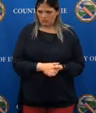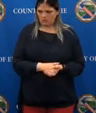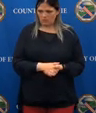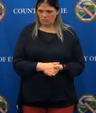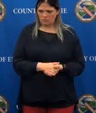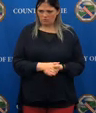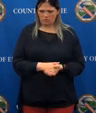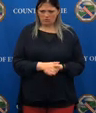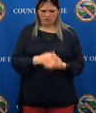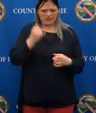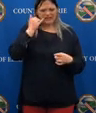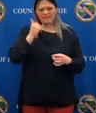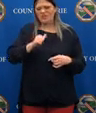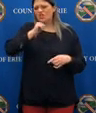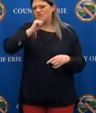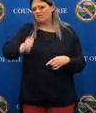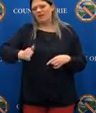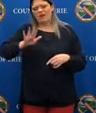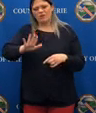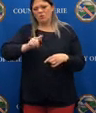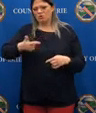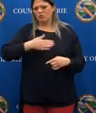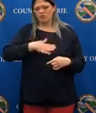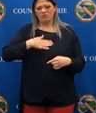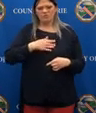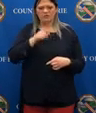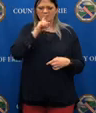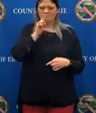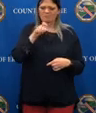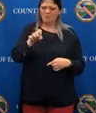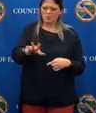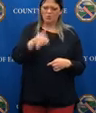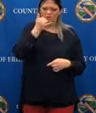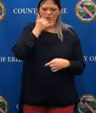And if you're not on, can you please mute your phone?